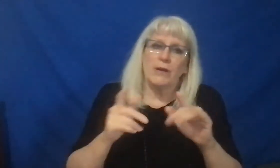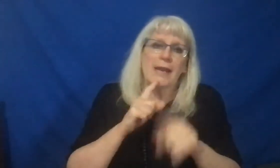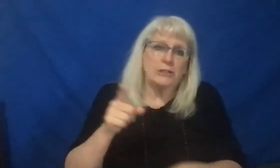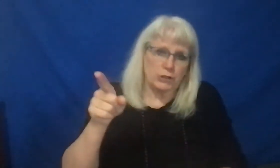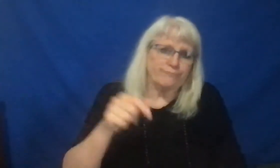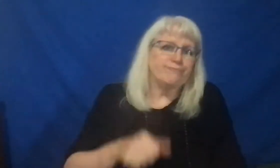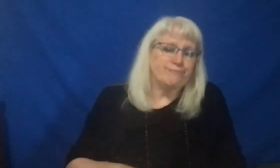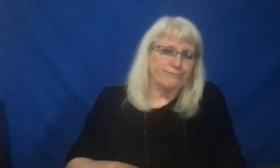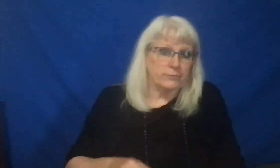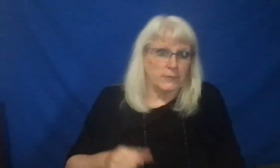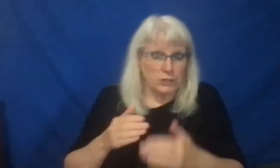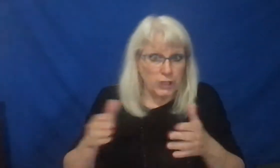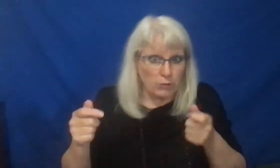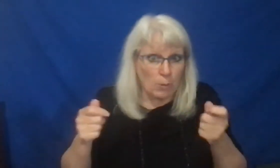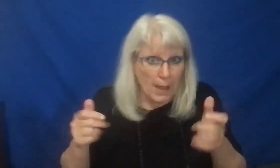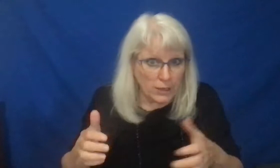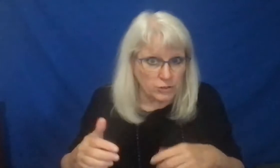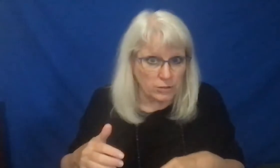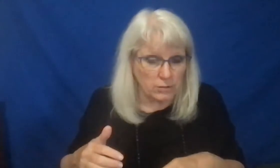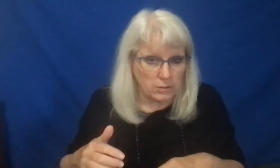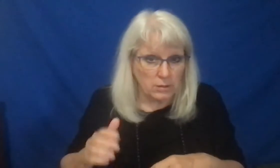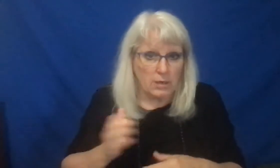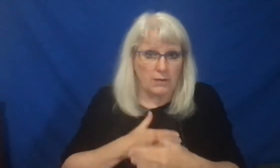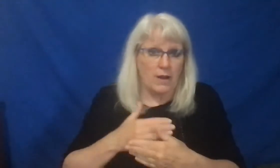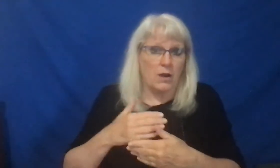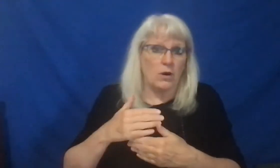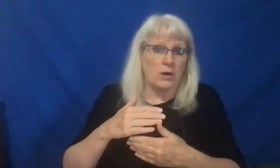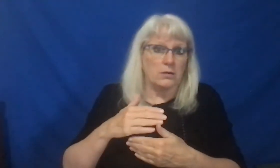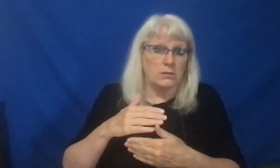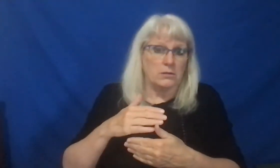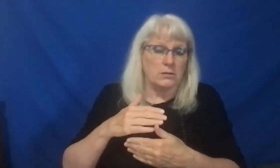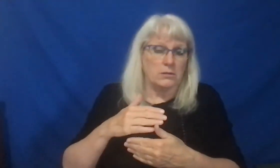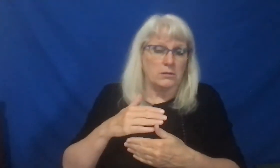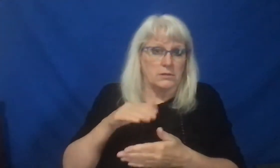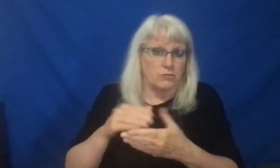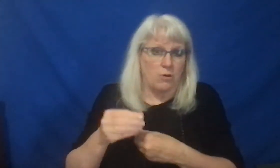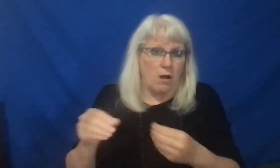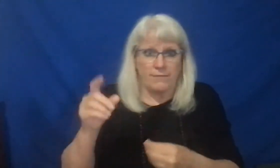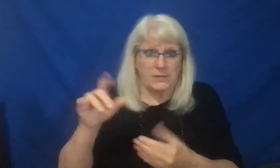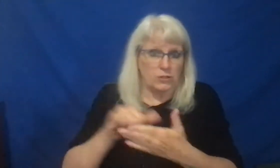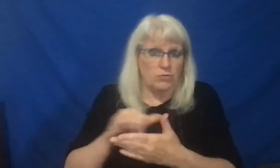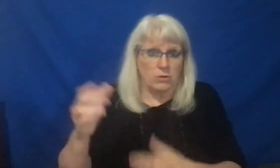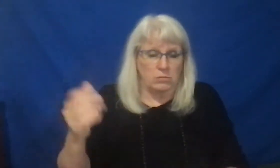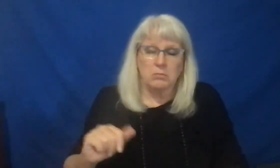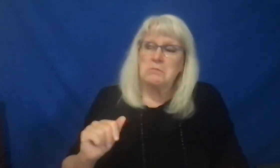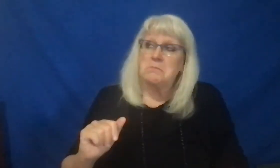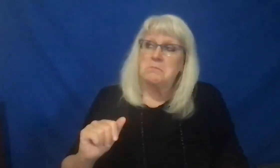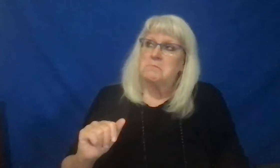is the general manager of our general service office. I really liked that answer. And I think that can apply at my home group,